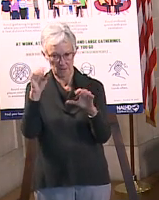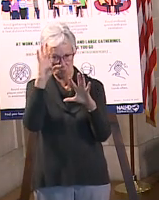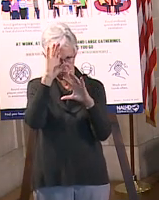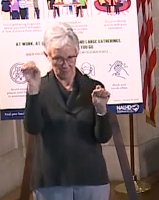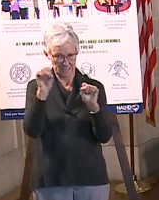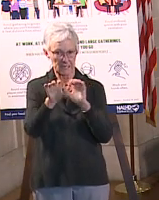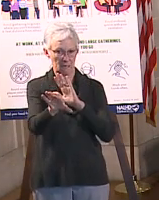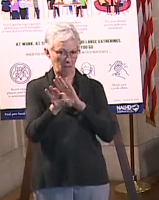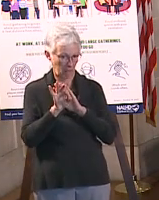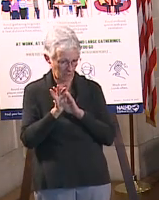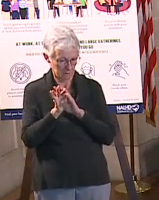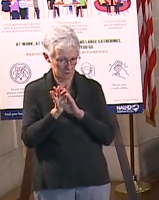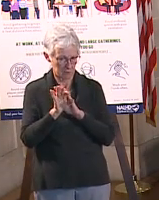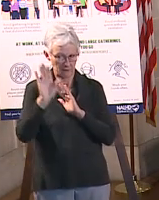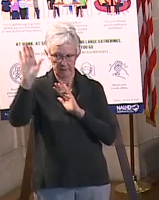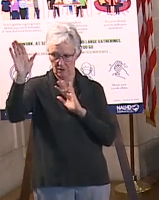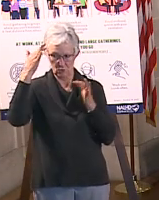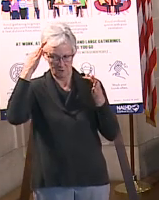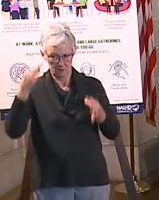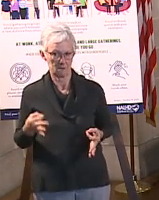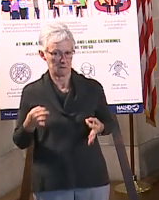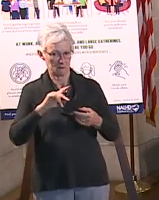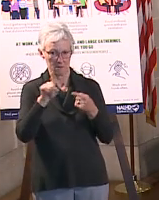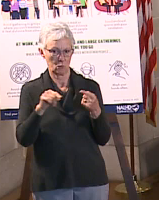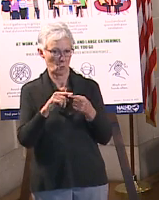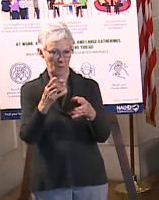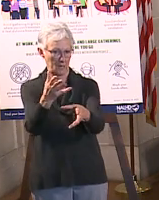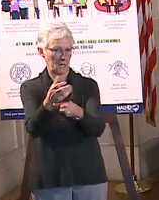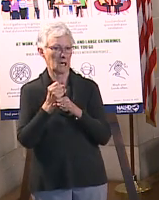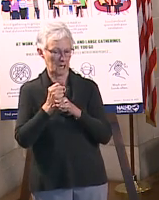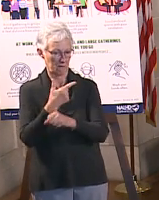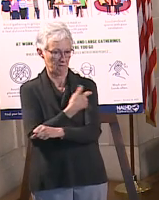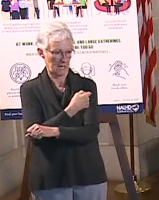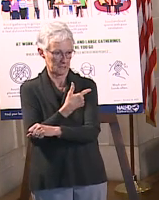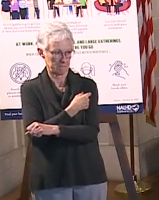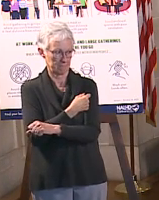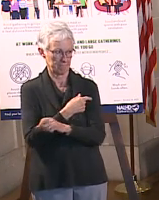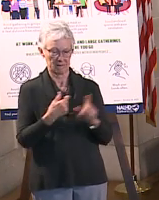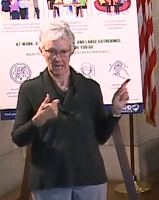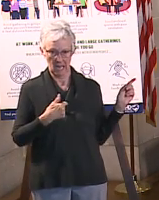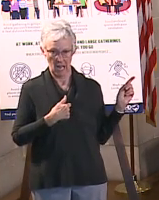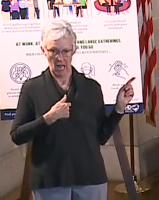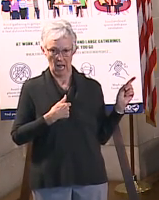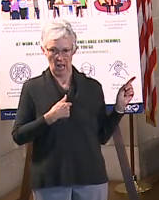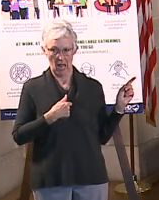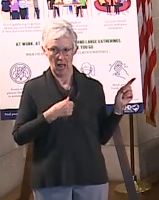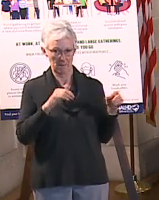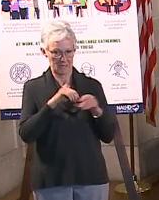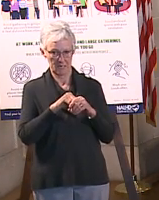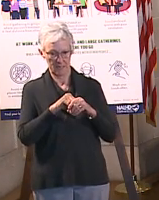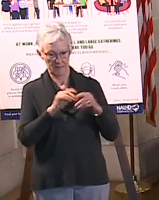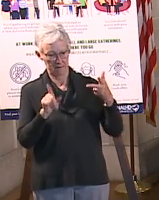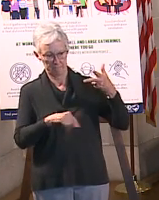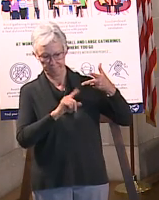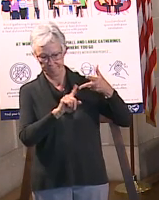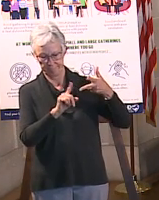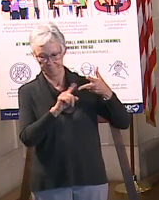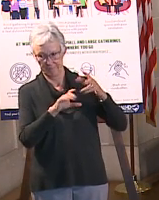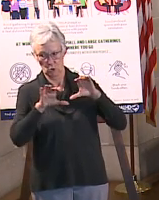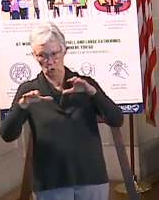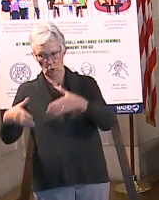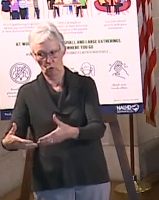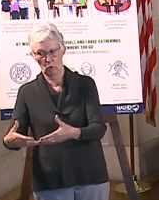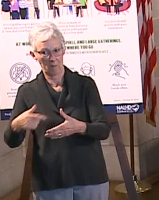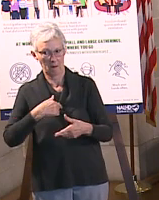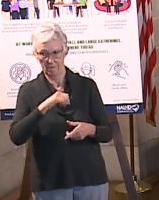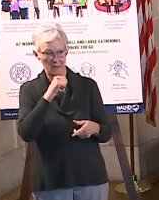about when to get vaccinated. What I've said is that I will be back in general population. I'm not a frontline healthcare worker.